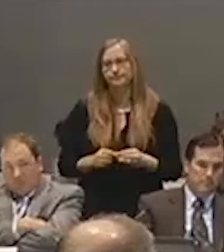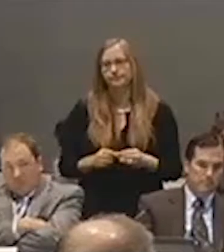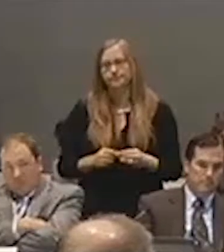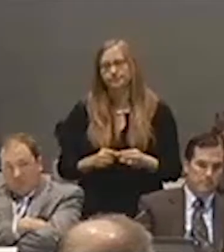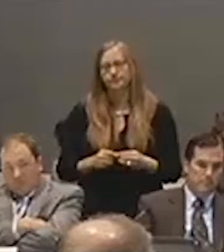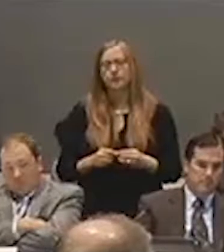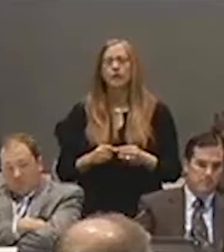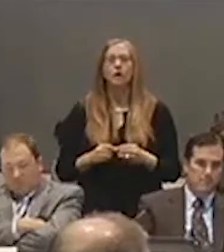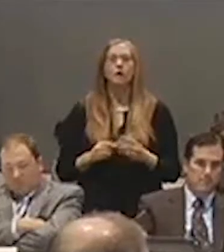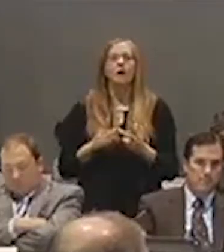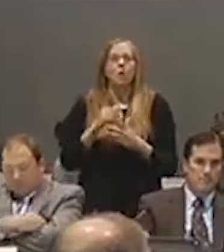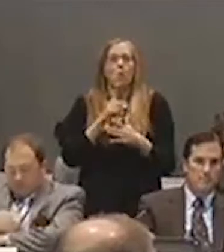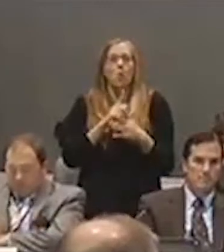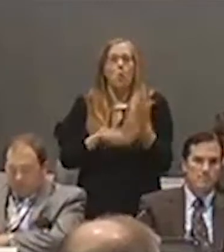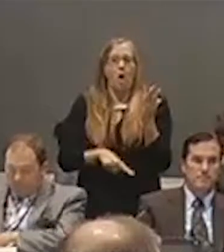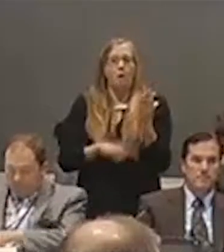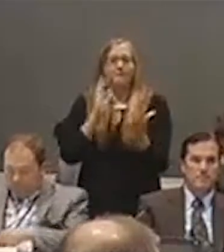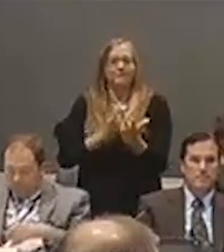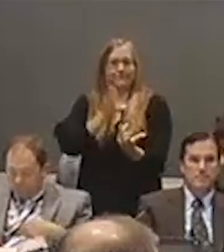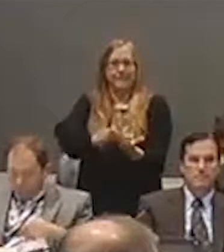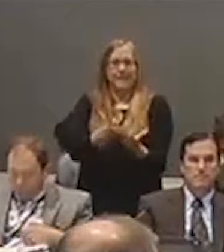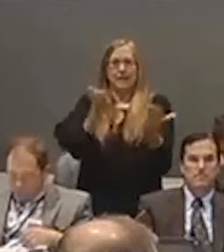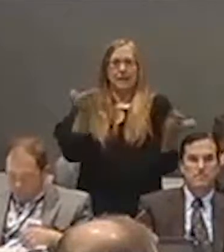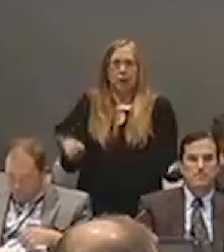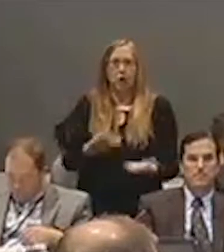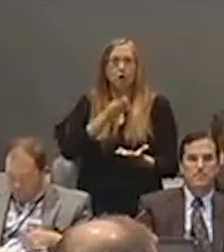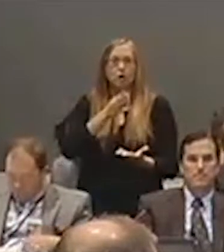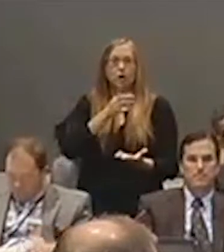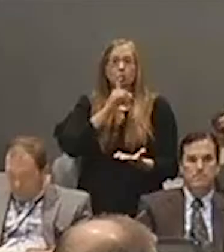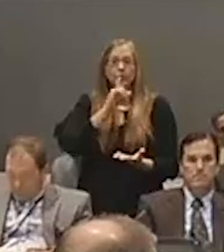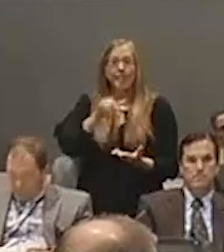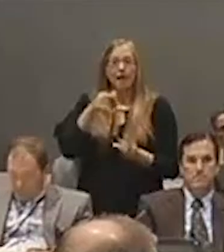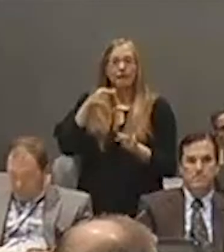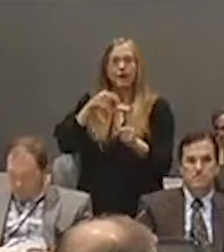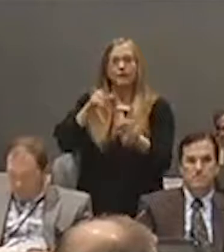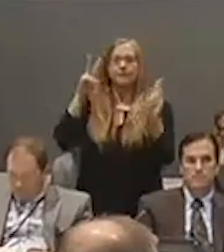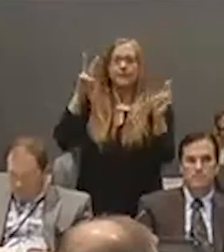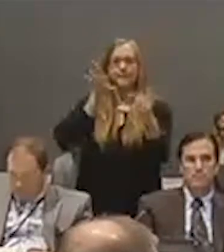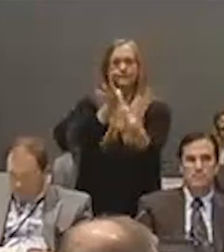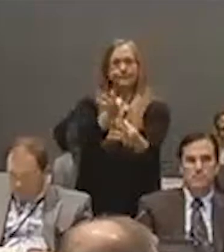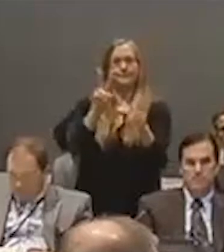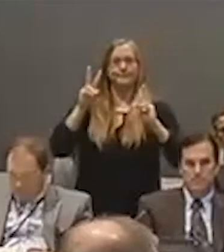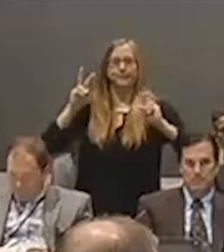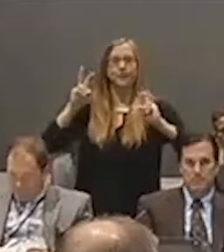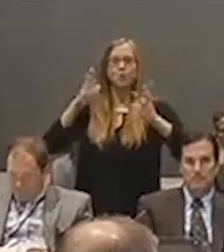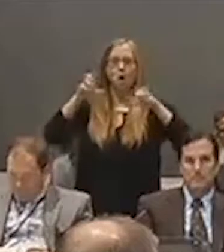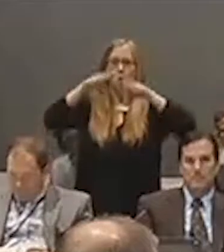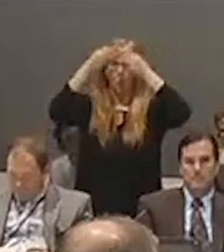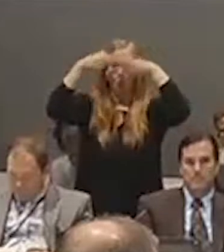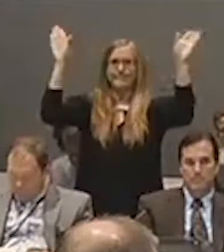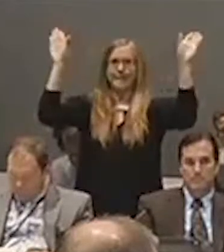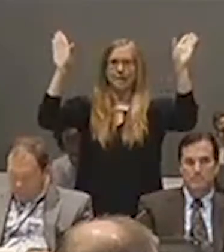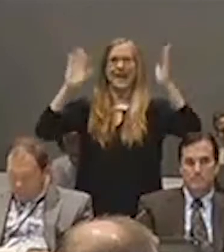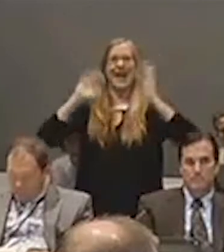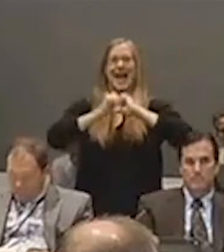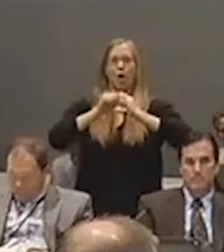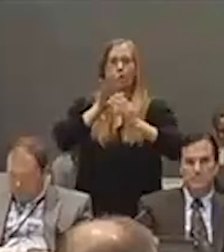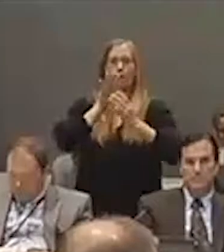a solution that makes sense. Again, trying to aim towards that optimized service level. You have to have an open mind,